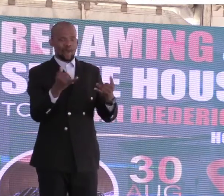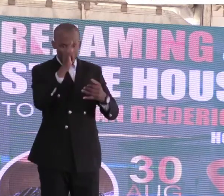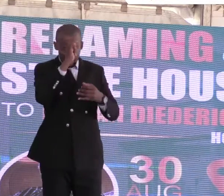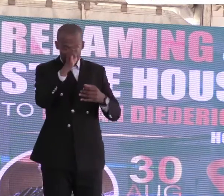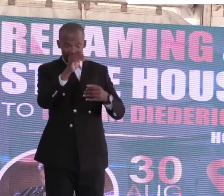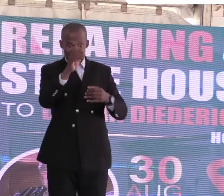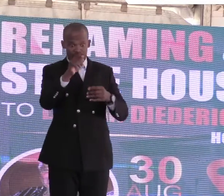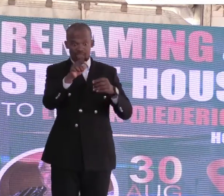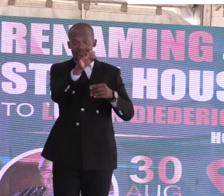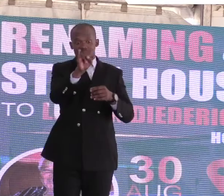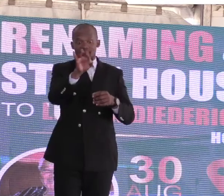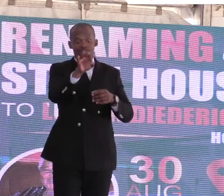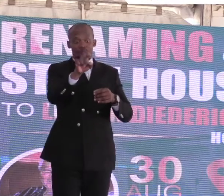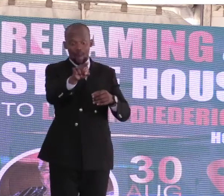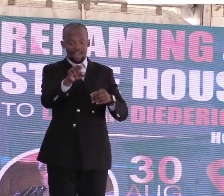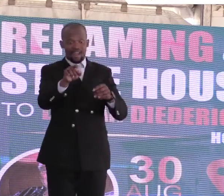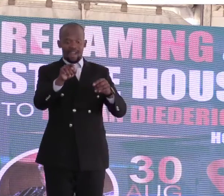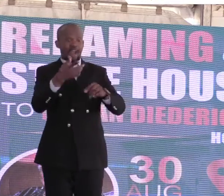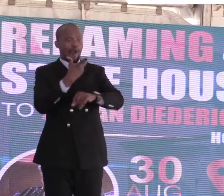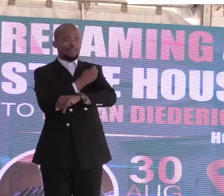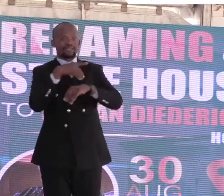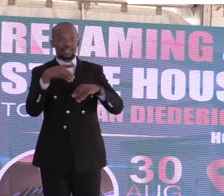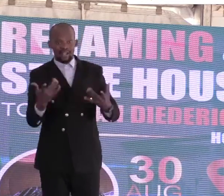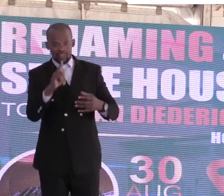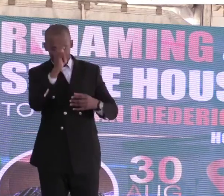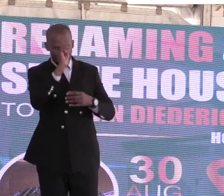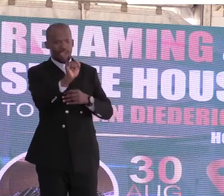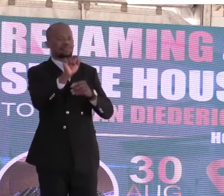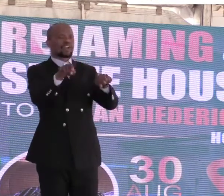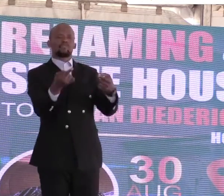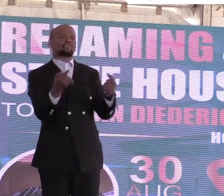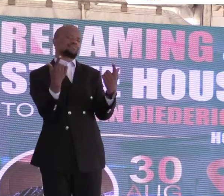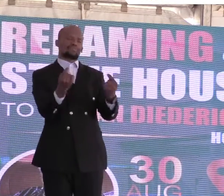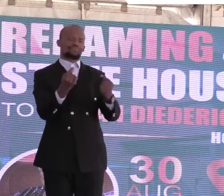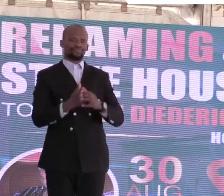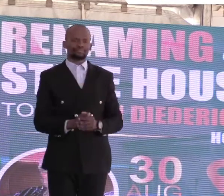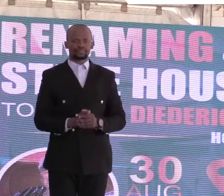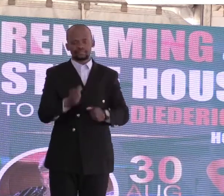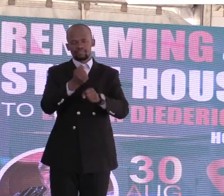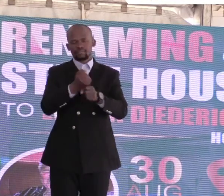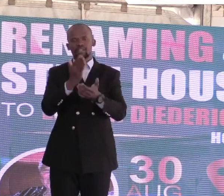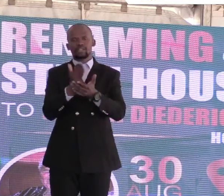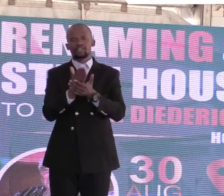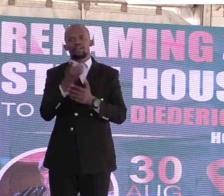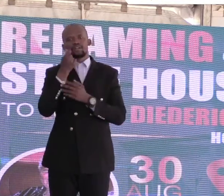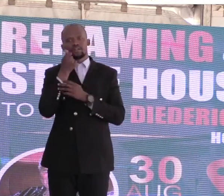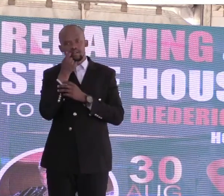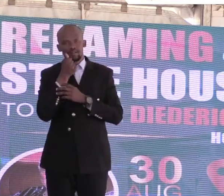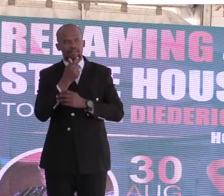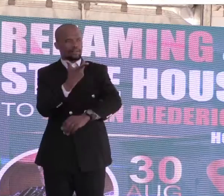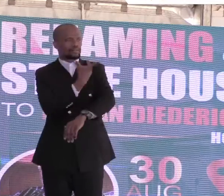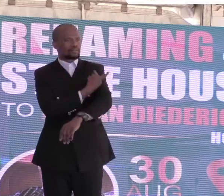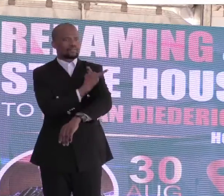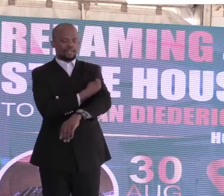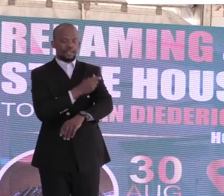and vaccinate. So now that we are vaccinating the age 18 and upwards, we really want to plead, utata makathatha umntana wakhe